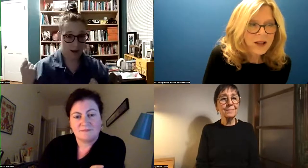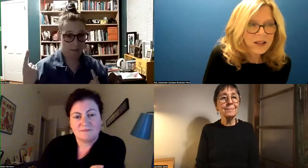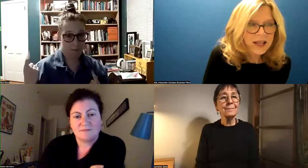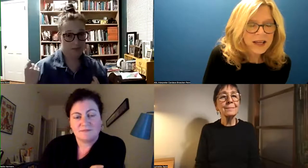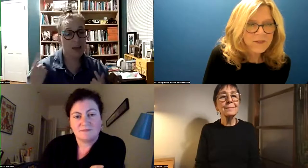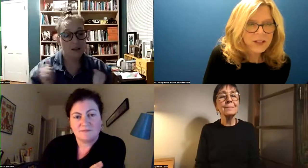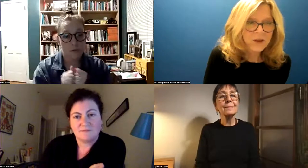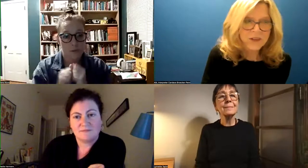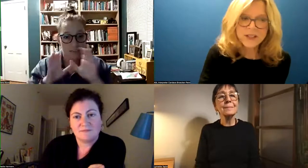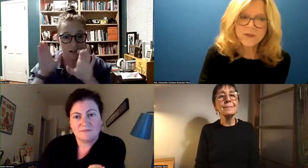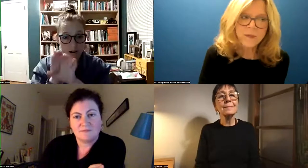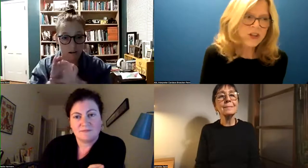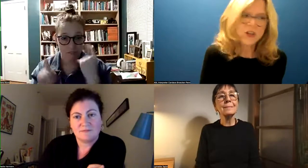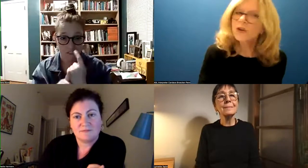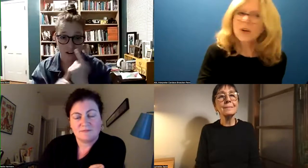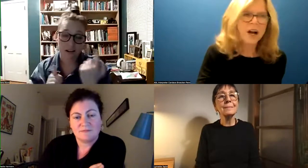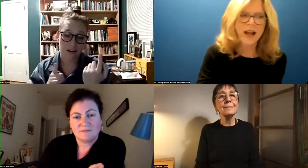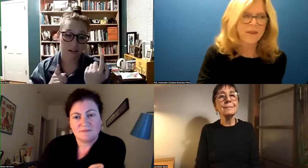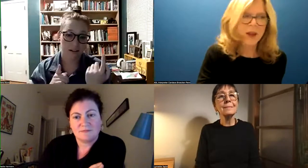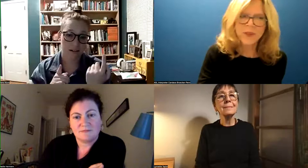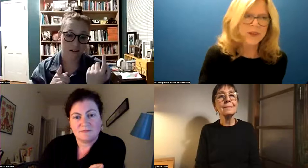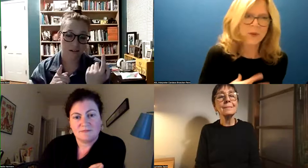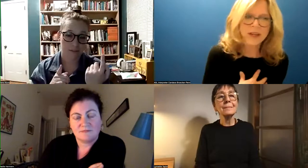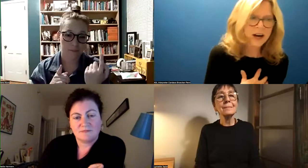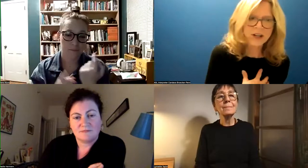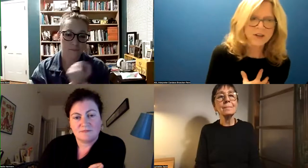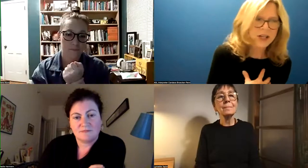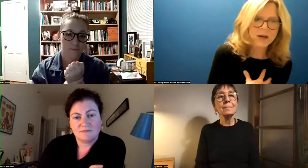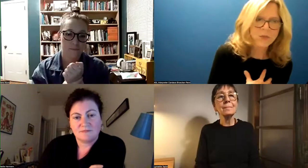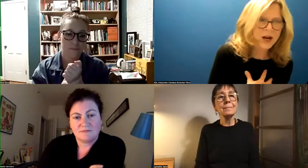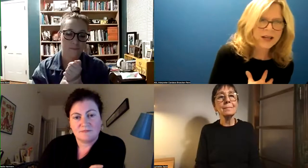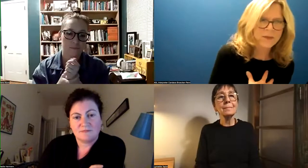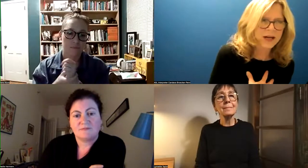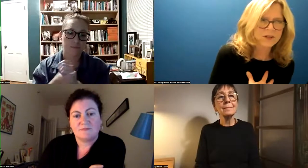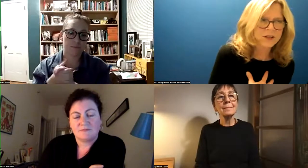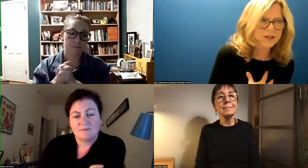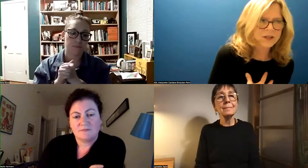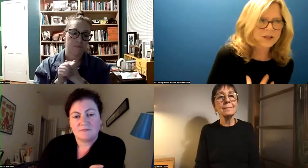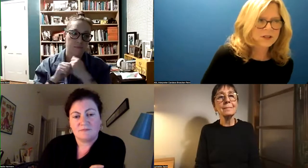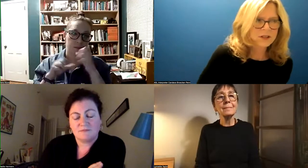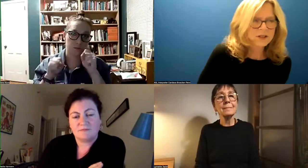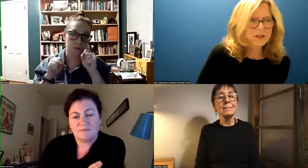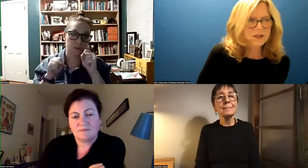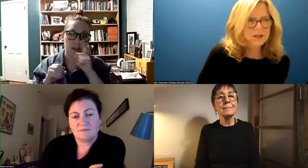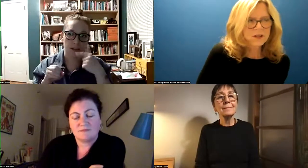I felt like if I don't get this information, you're not going to have empathy with the characters that I'm writing about.